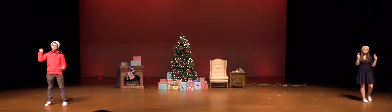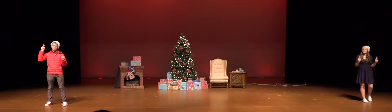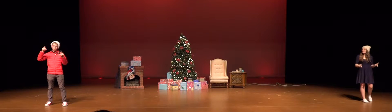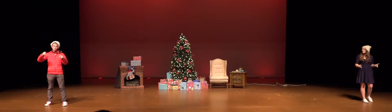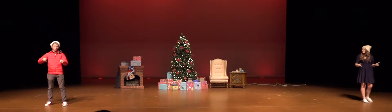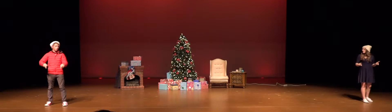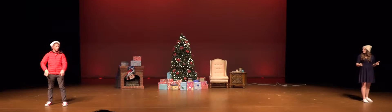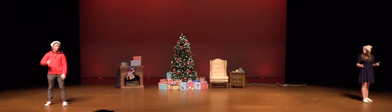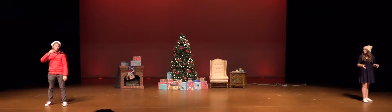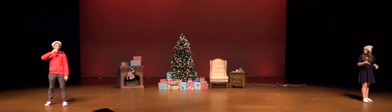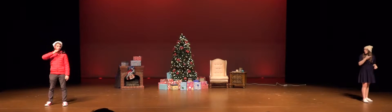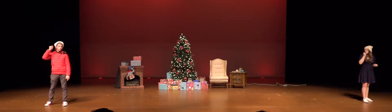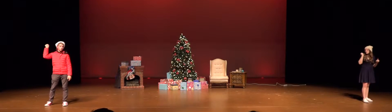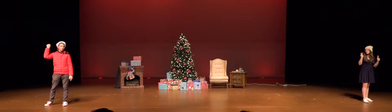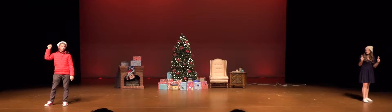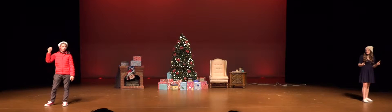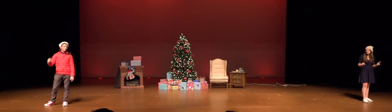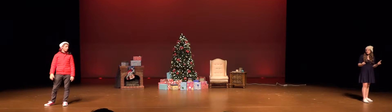special, special